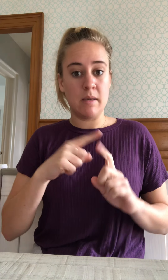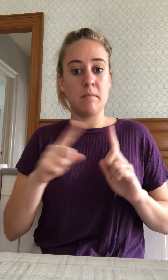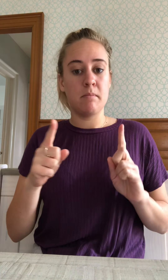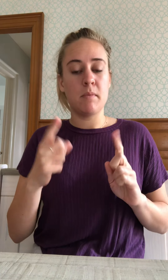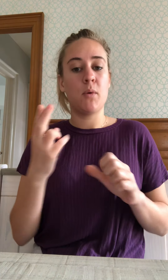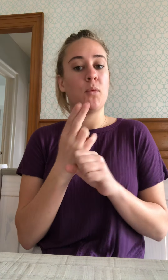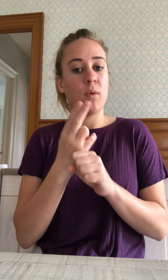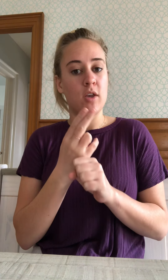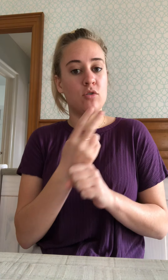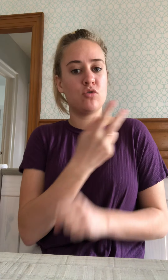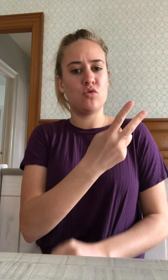3 nights a week